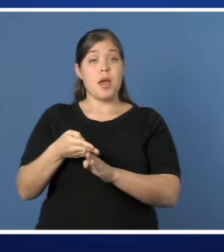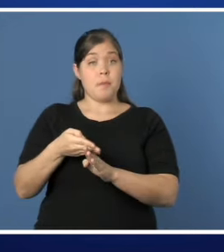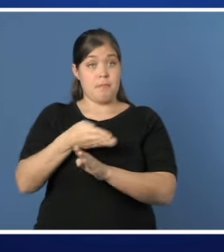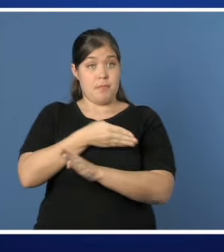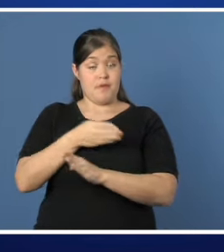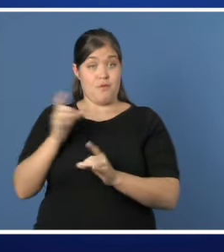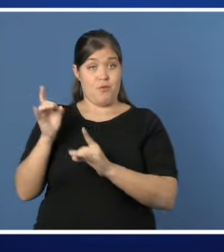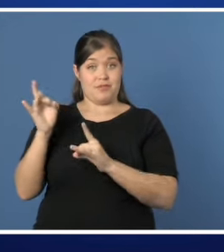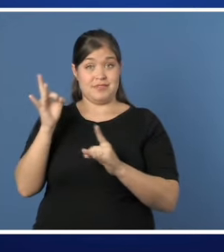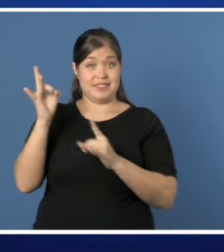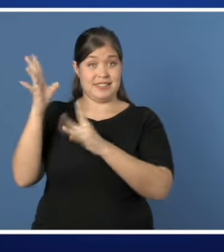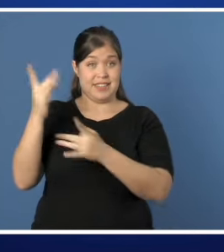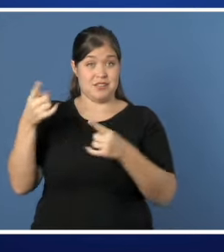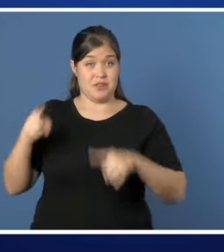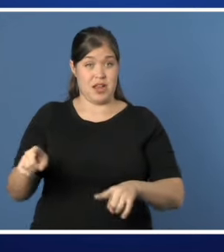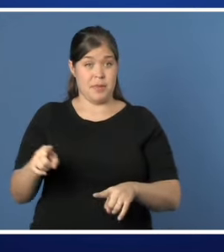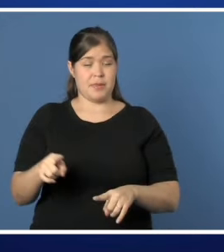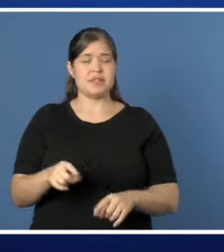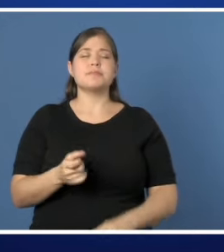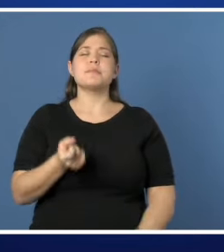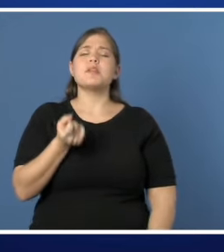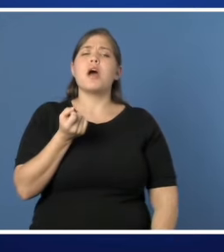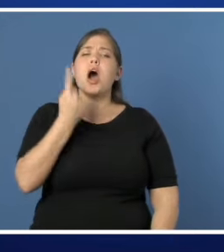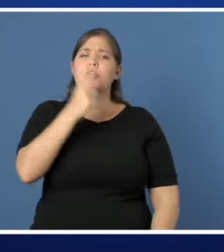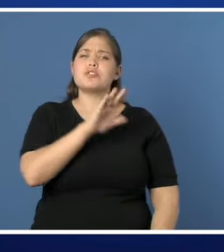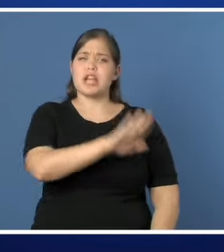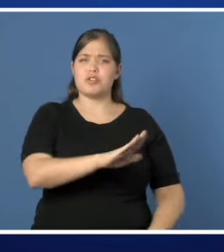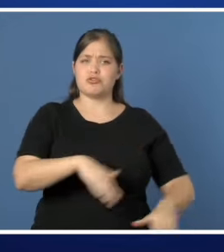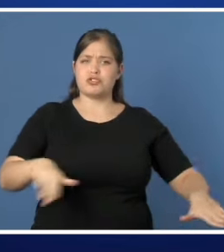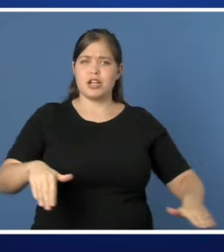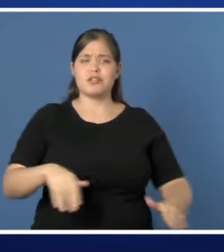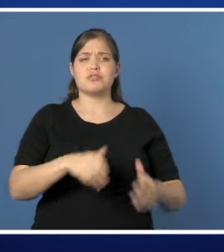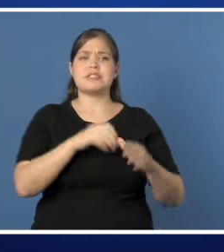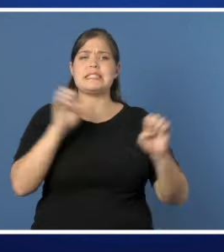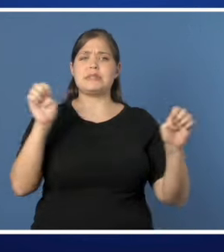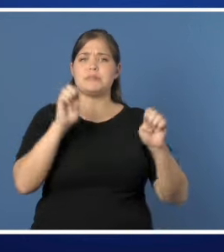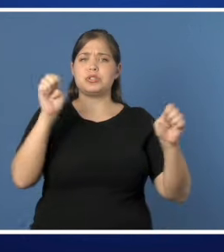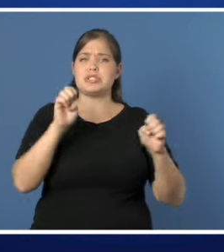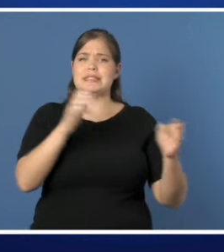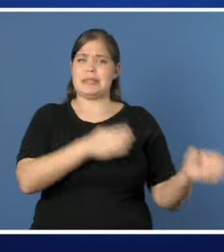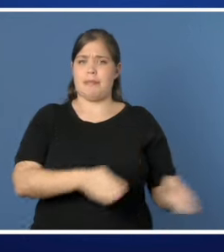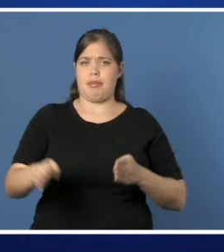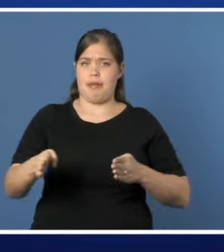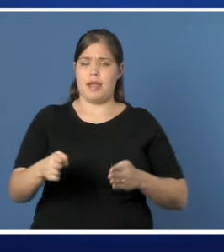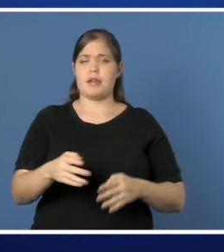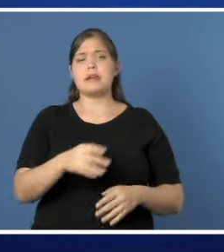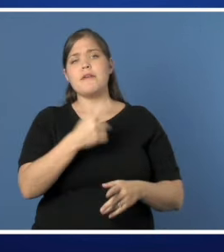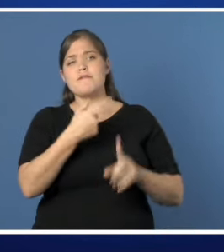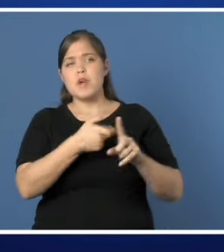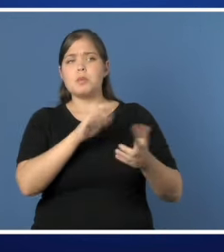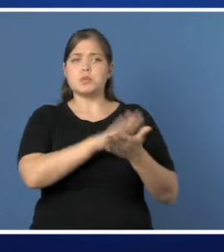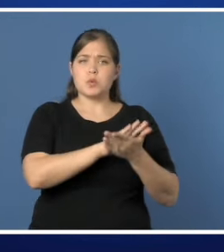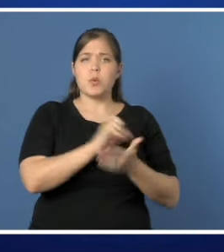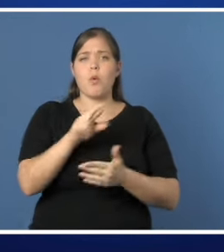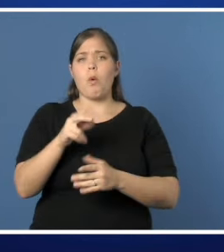Familiarize yourself with the emergency response plans of schools and or daycare your children attend